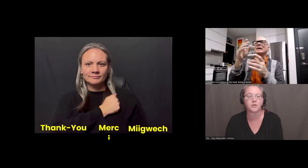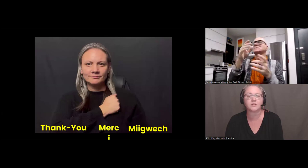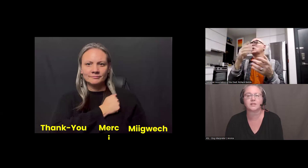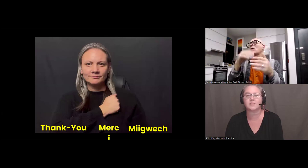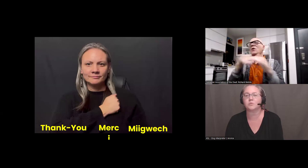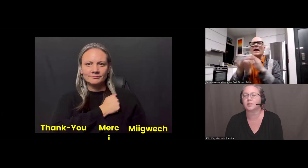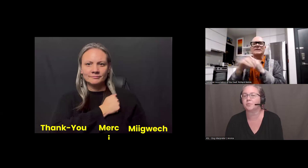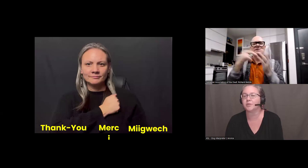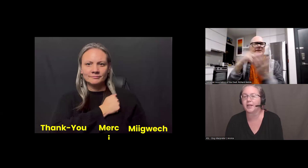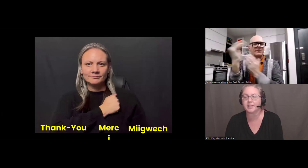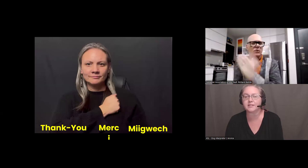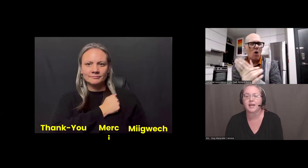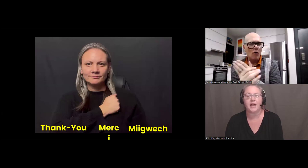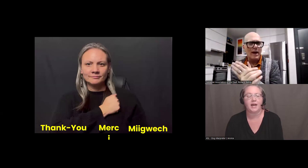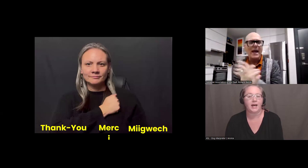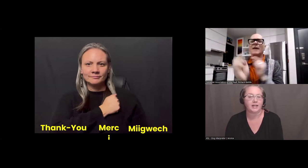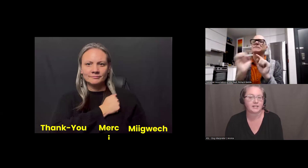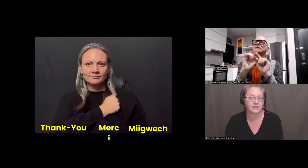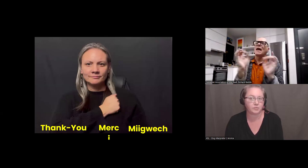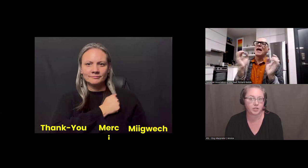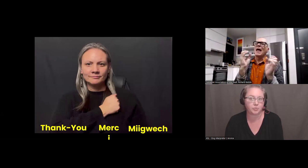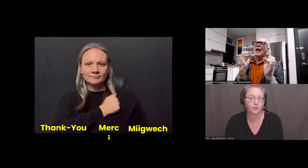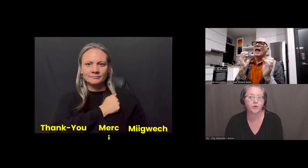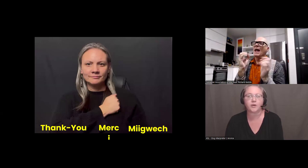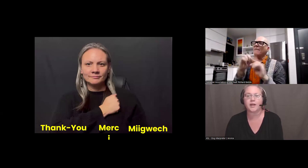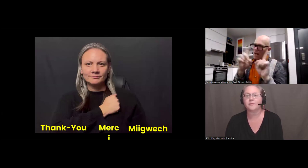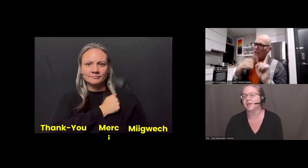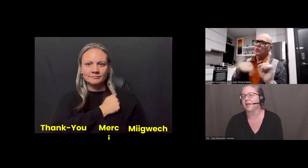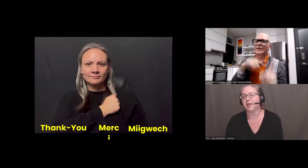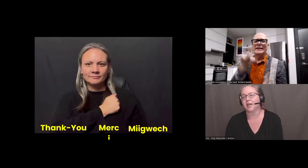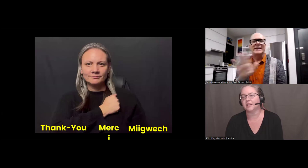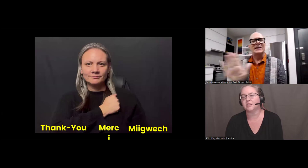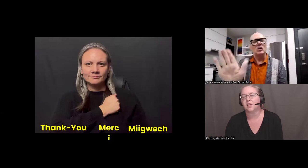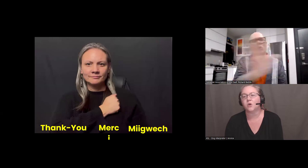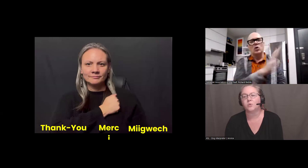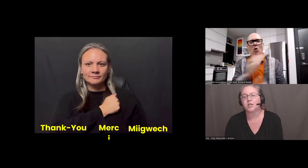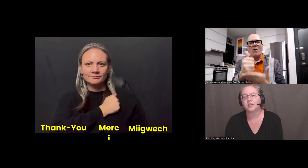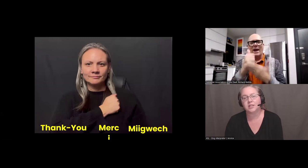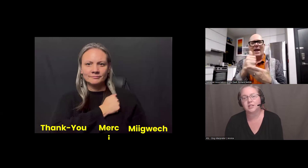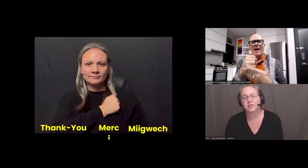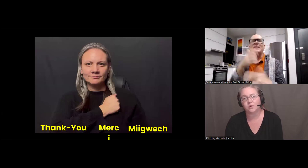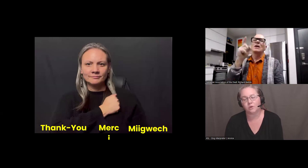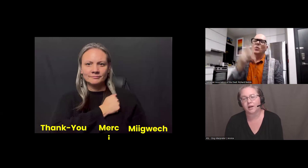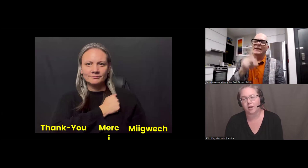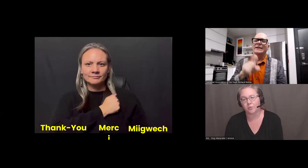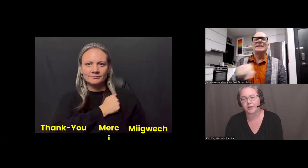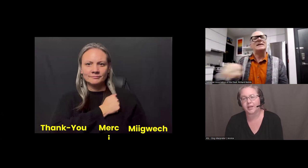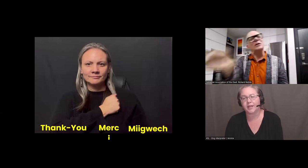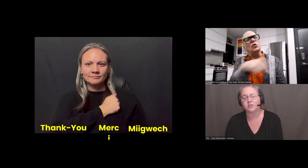those accessibility plans, accessibility programs, and we need your help. We can't